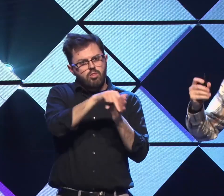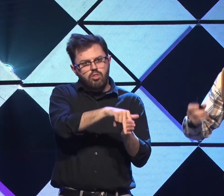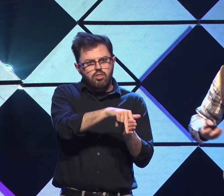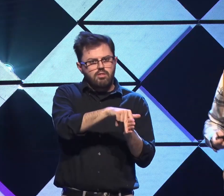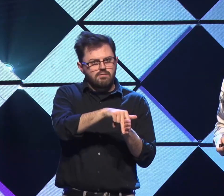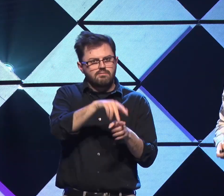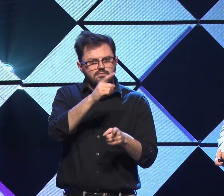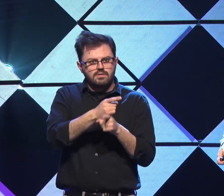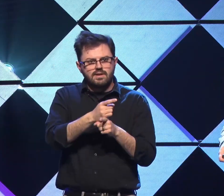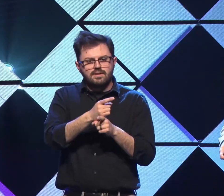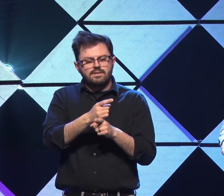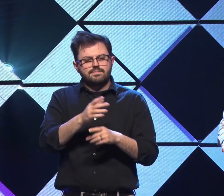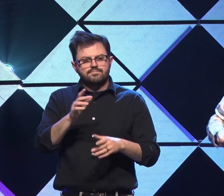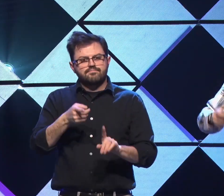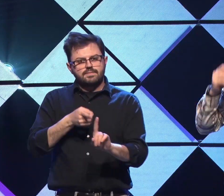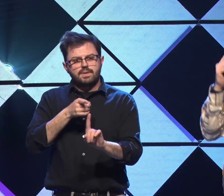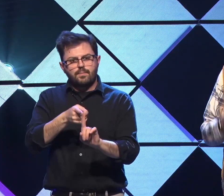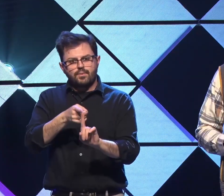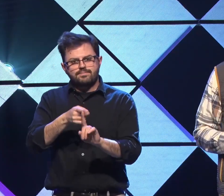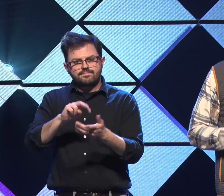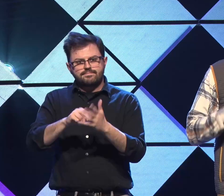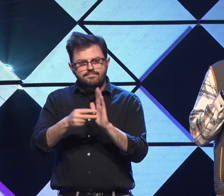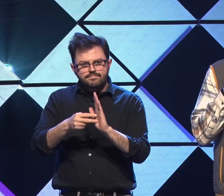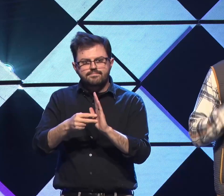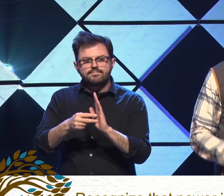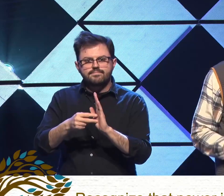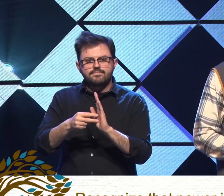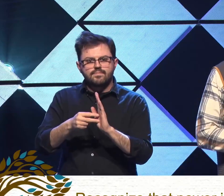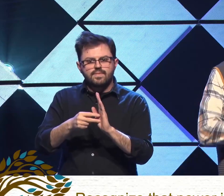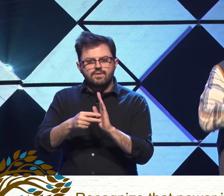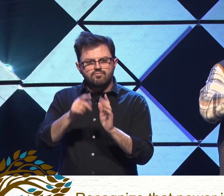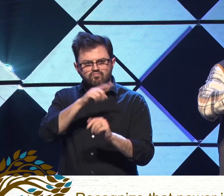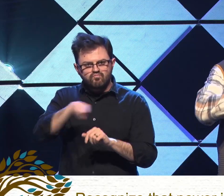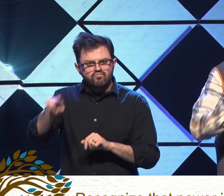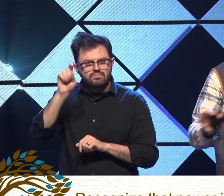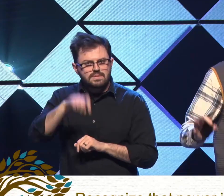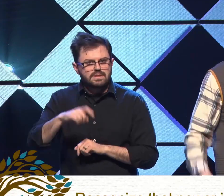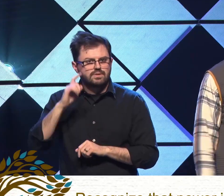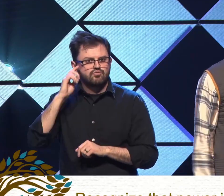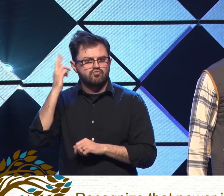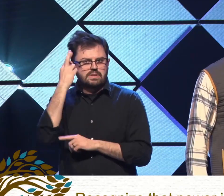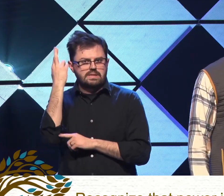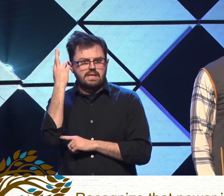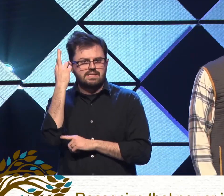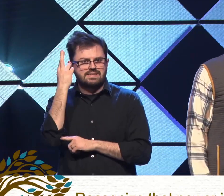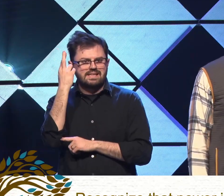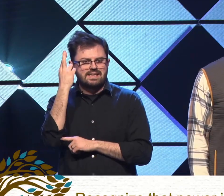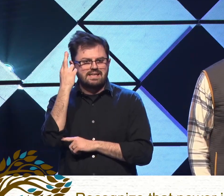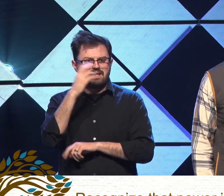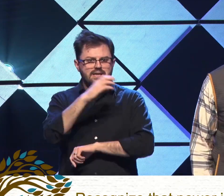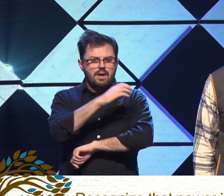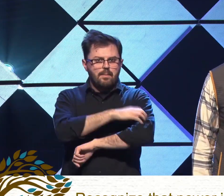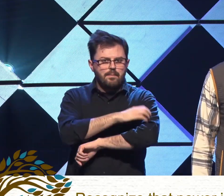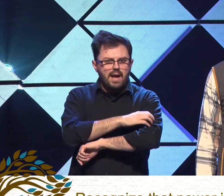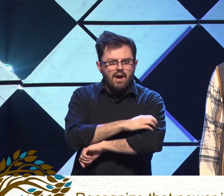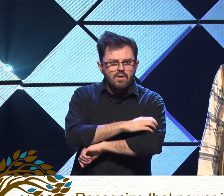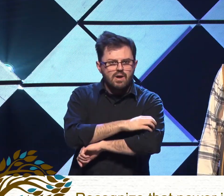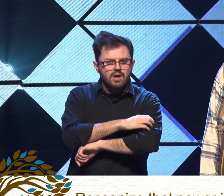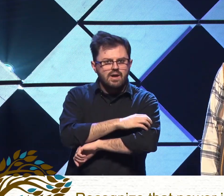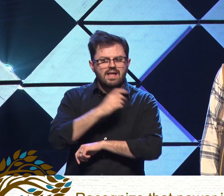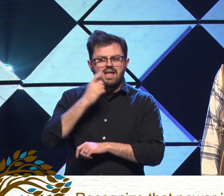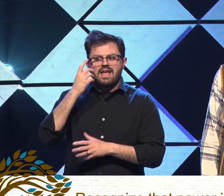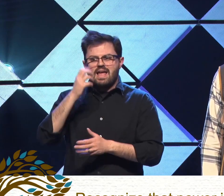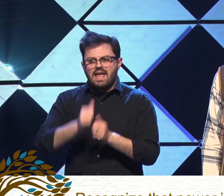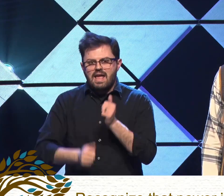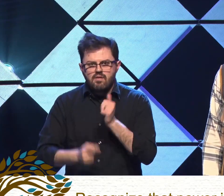what does this mean? Recognize that power is intoxicating for everyone. I don't care how often you read your